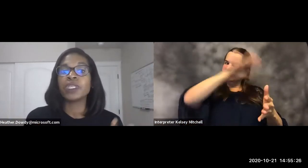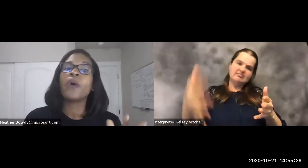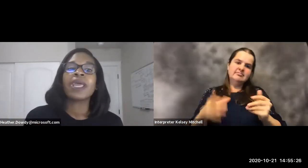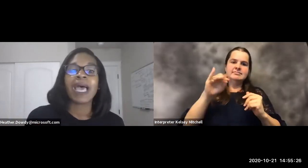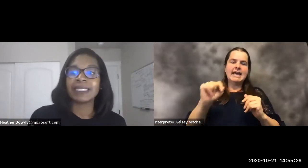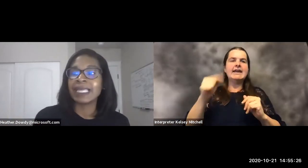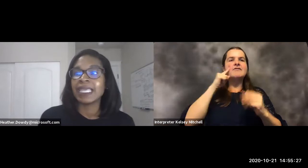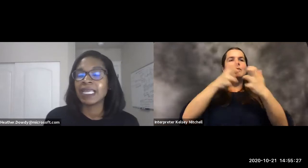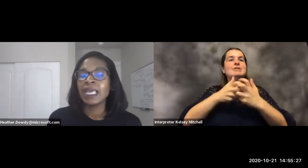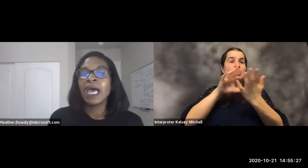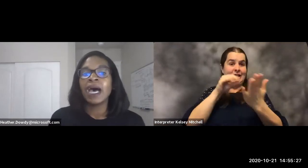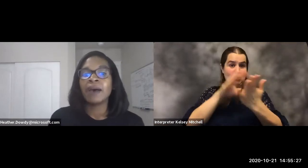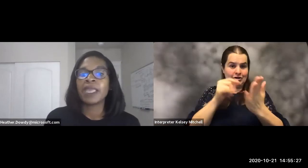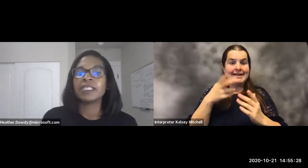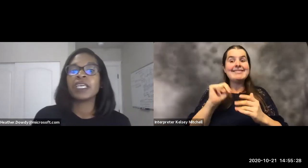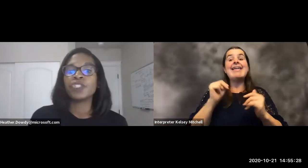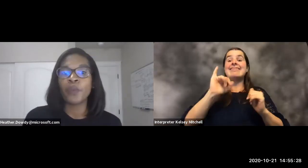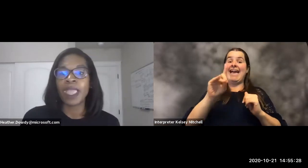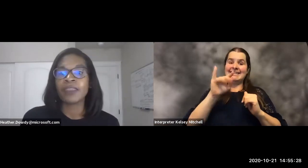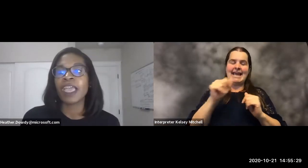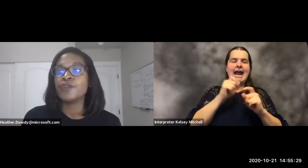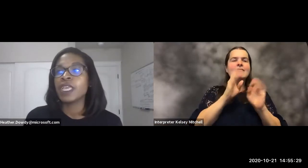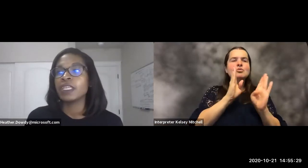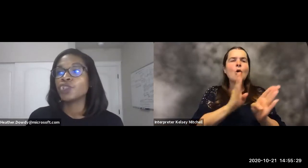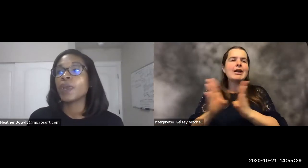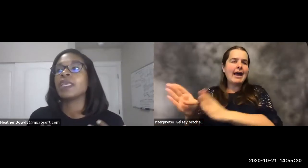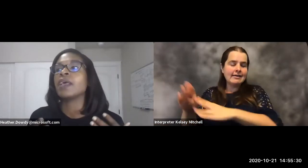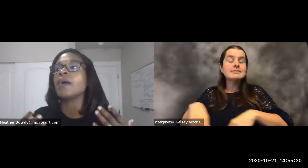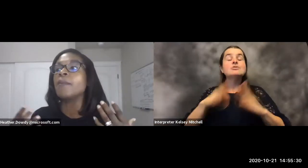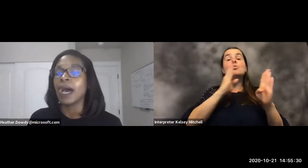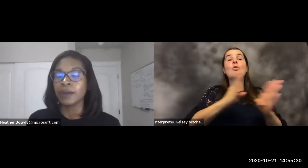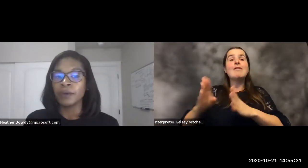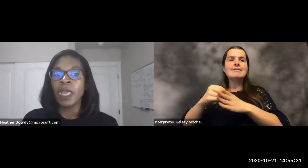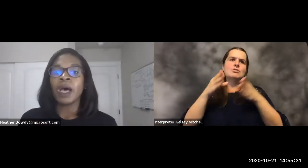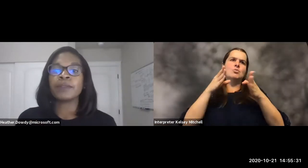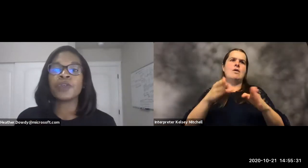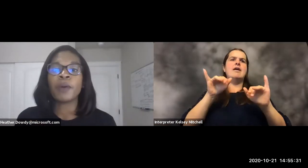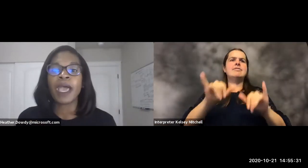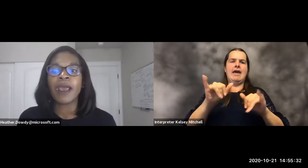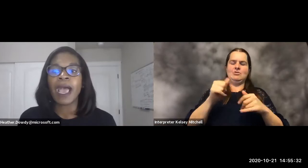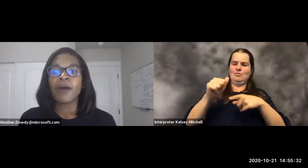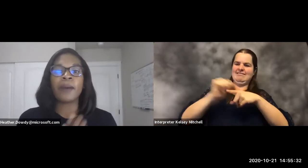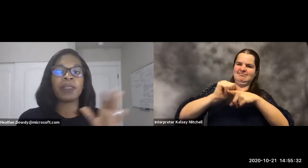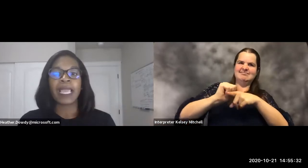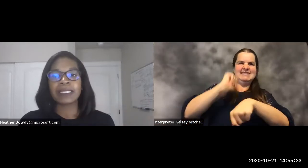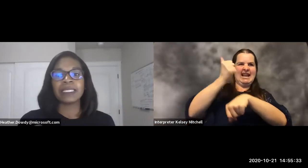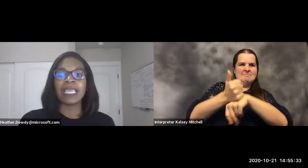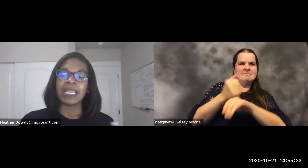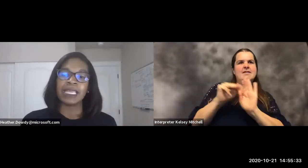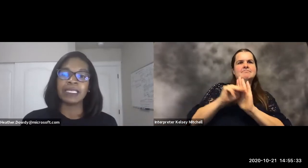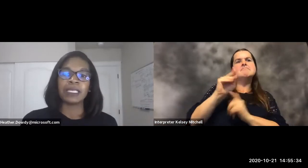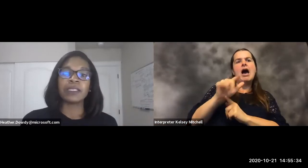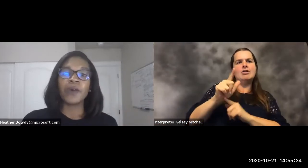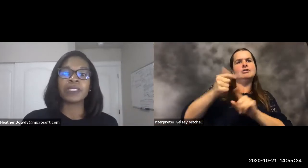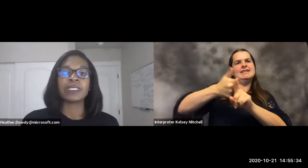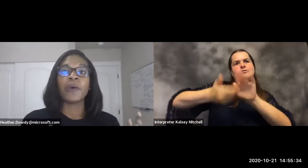machine learning, and then you want to organize that data in such a way that you can train a model. So no matter how